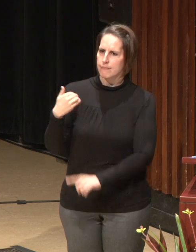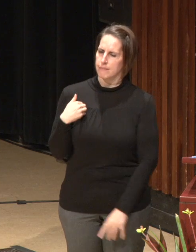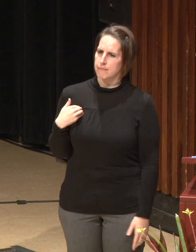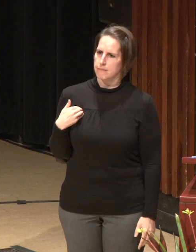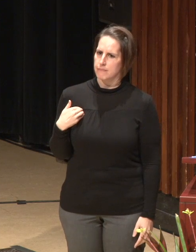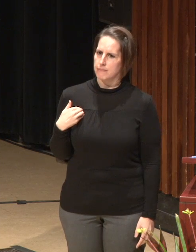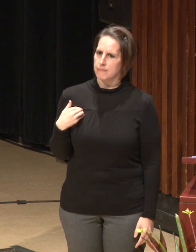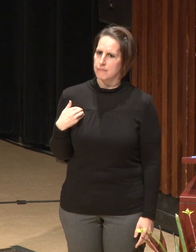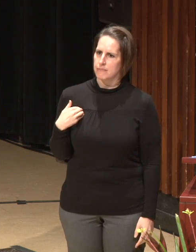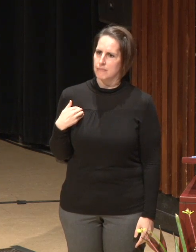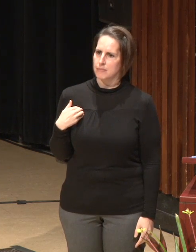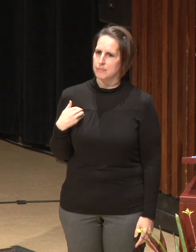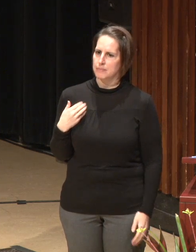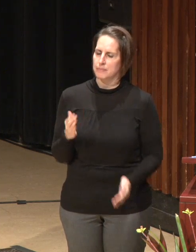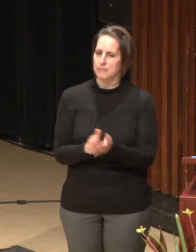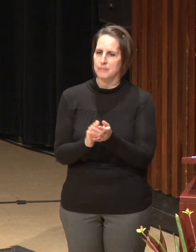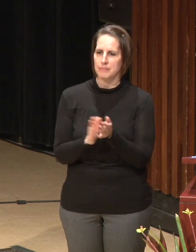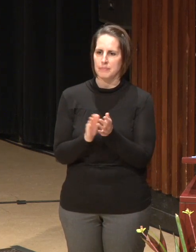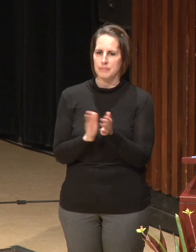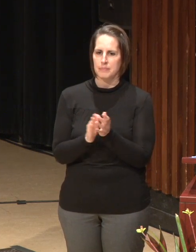Yeah.